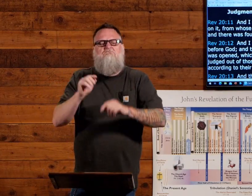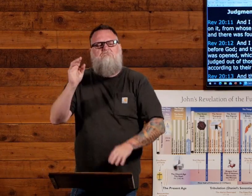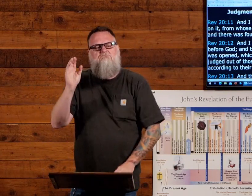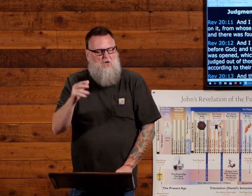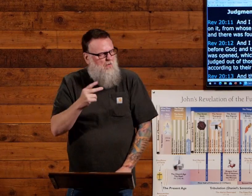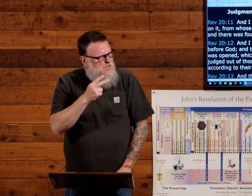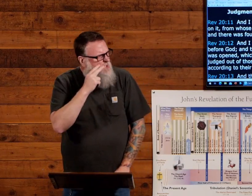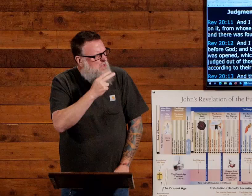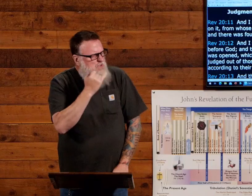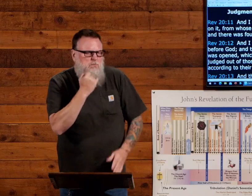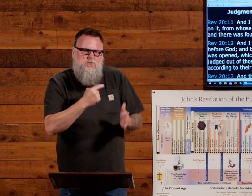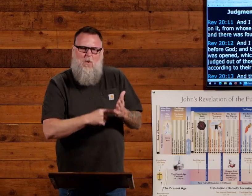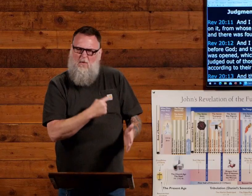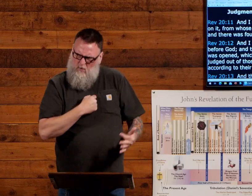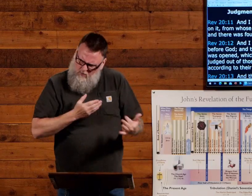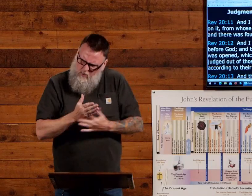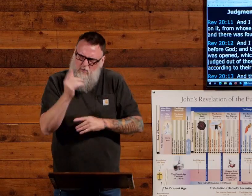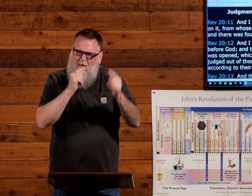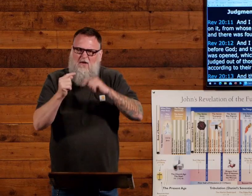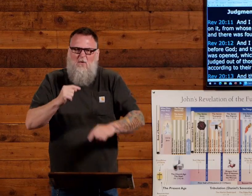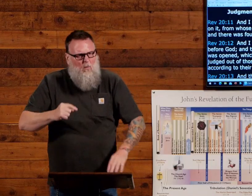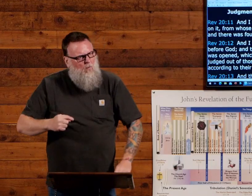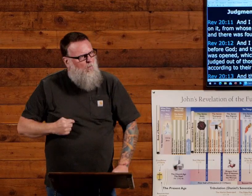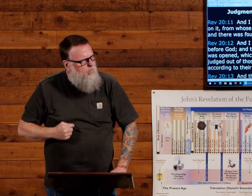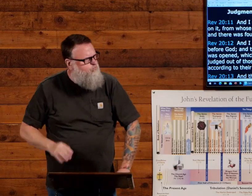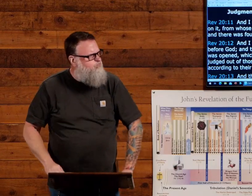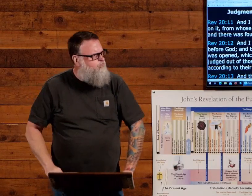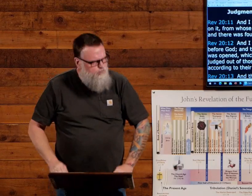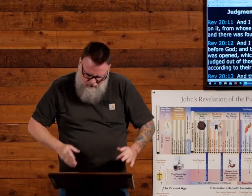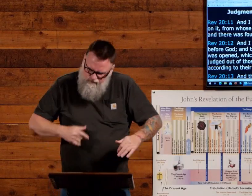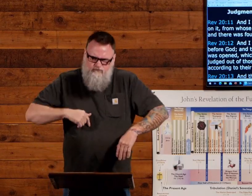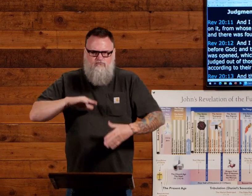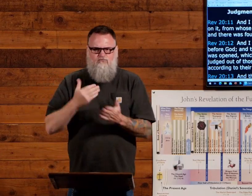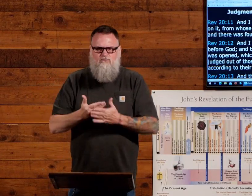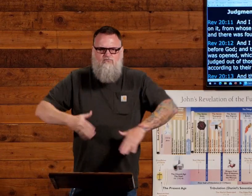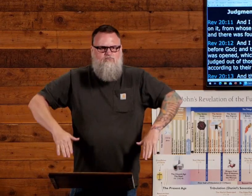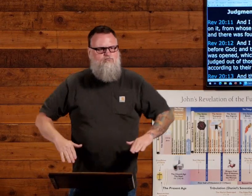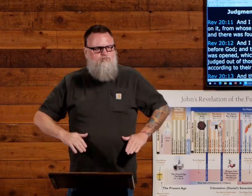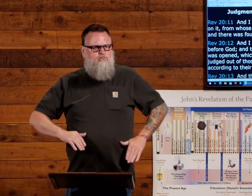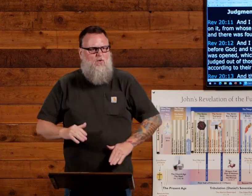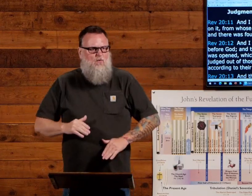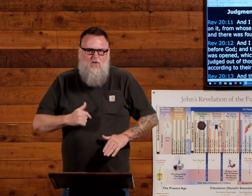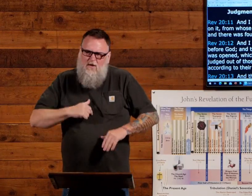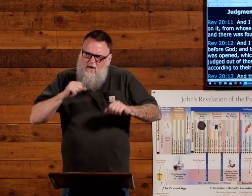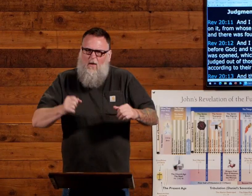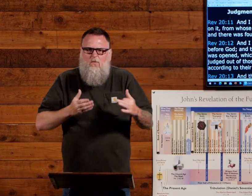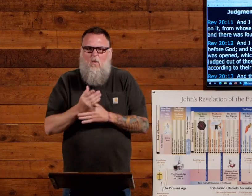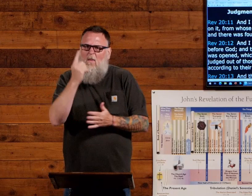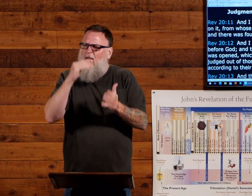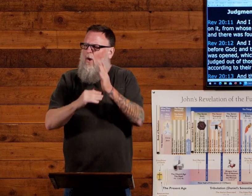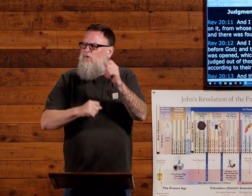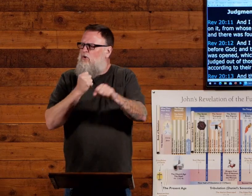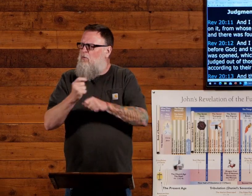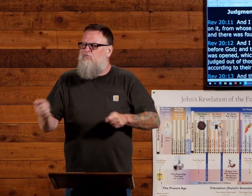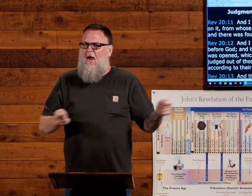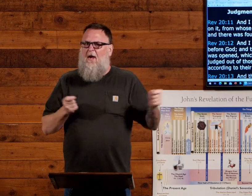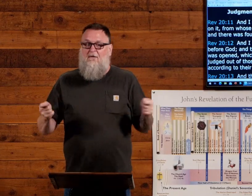tomorrow, not worry about the tribulation. I've seen what James is teaching and stuff, and I can go through the 1,000-year